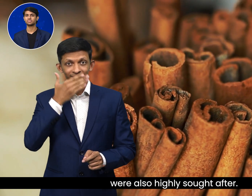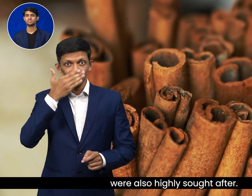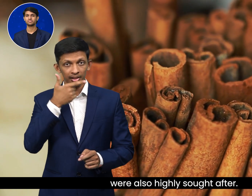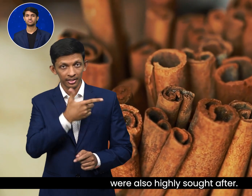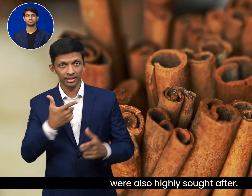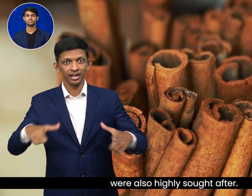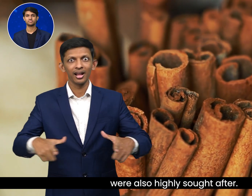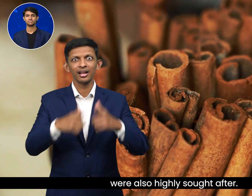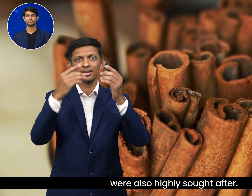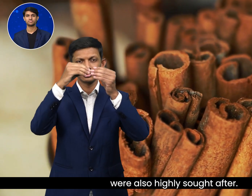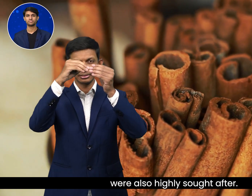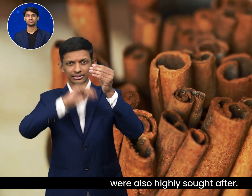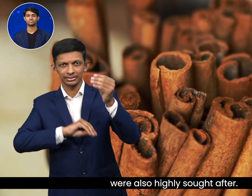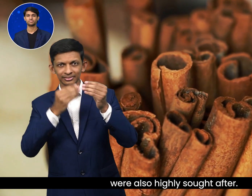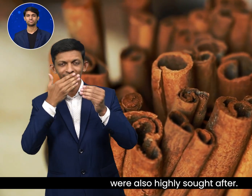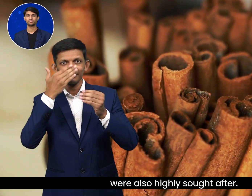after.